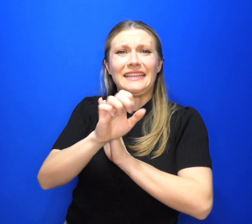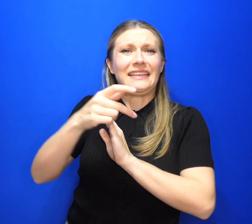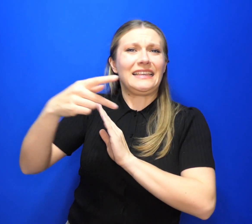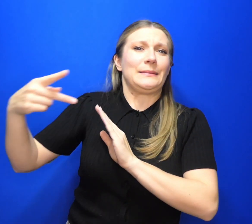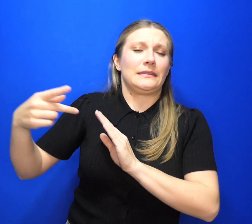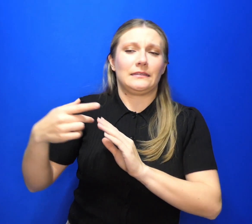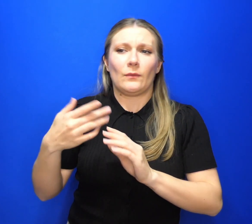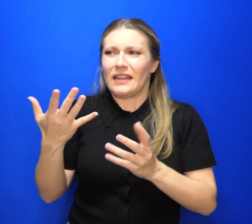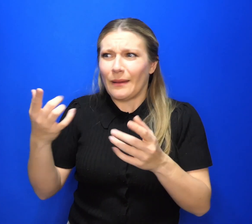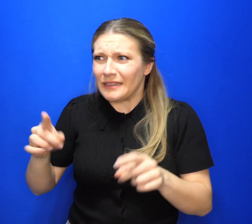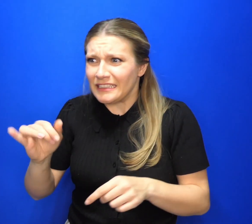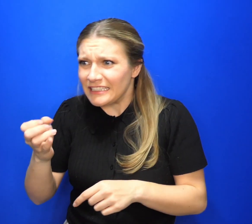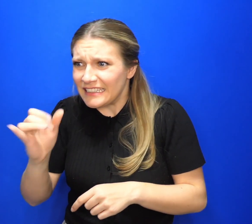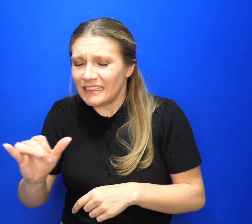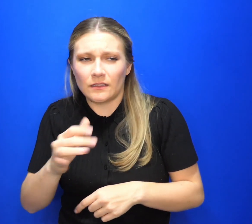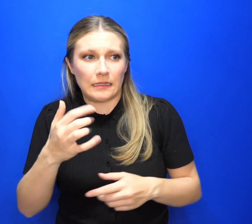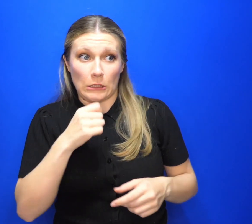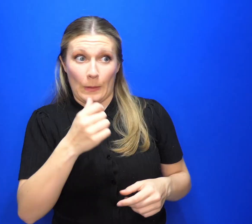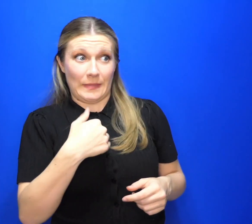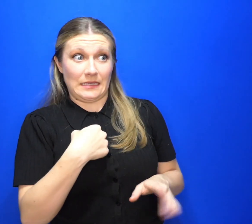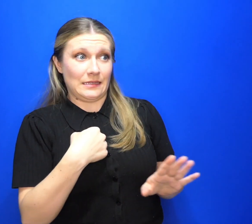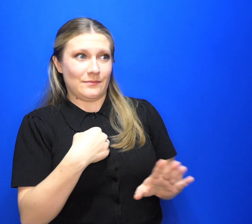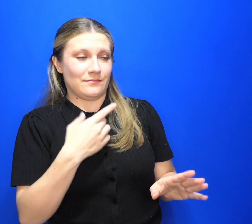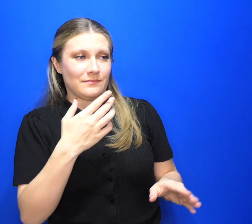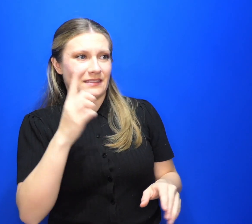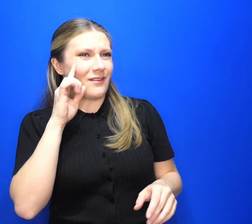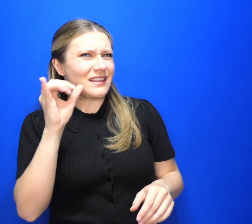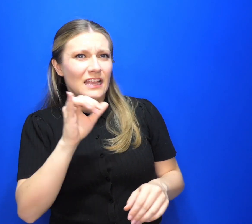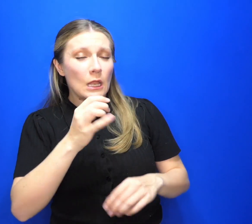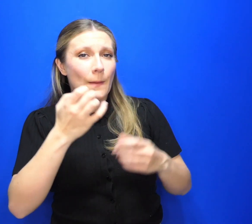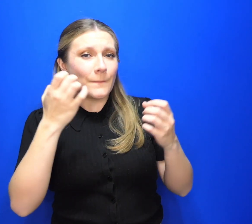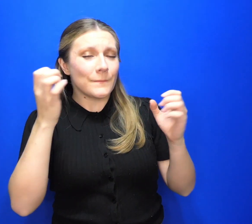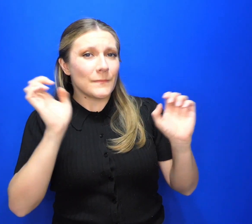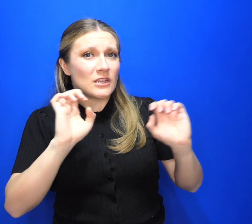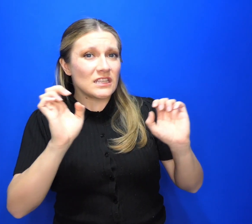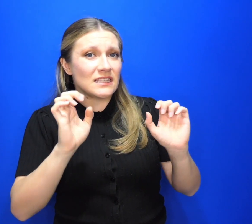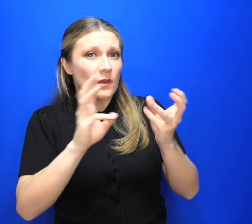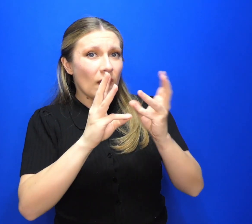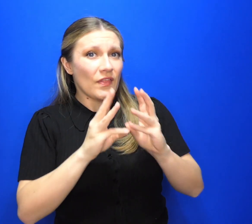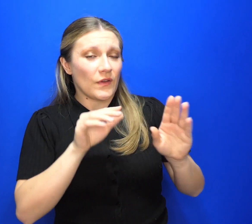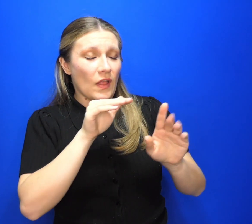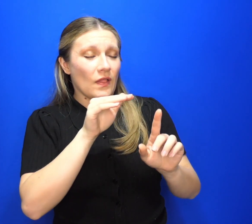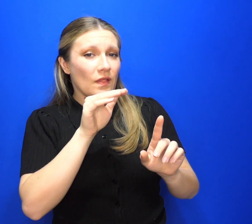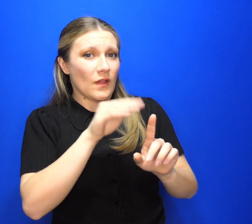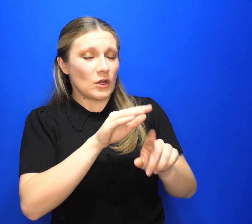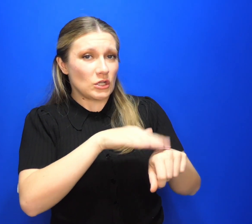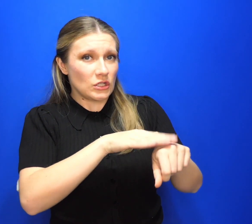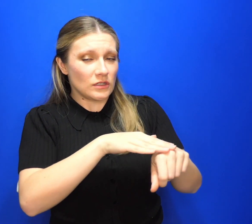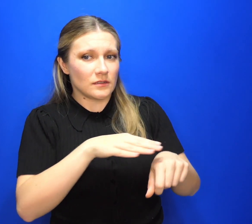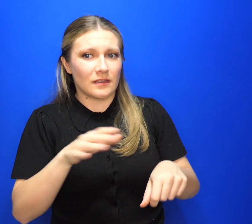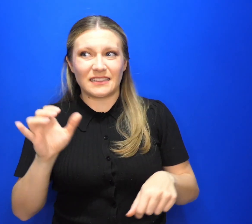weather Apparently alert. There's Maybe going to be a tornado here. Oh, great. Well, none of you are going to ever hear this episode.